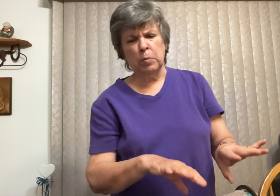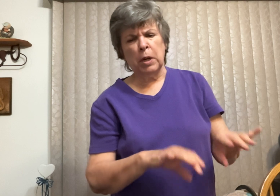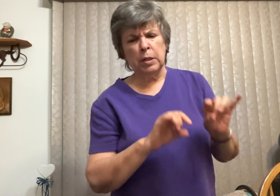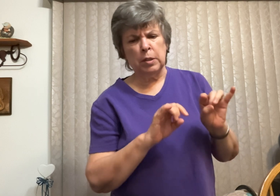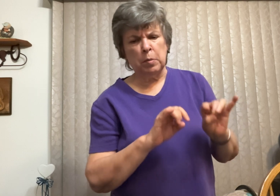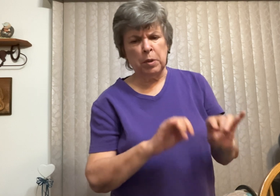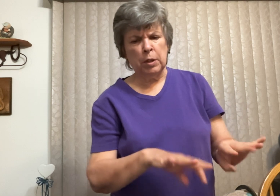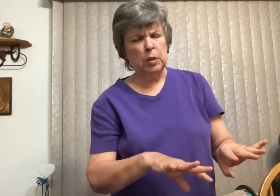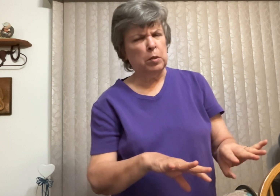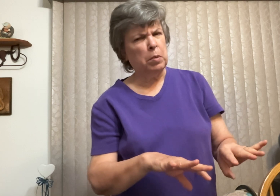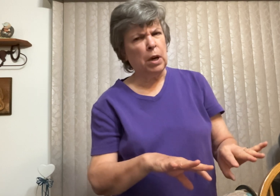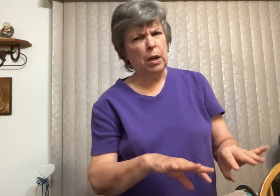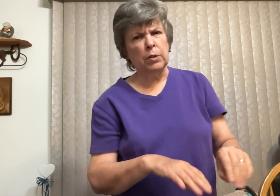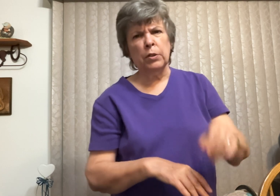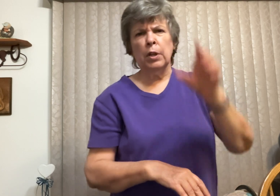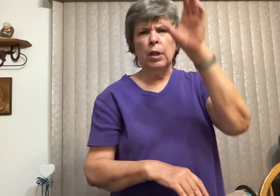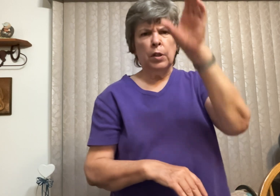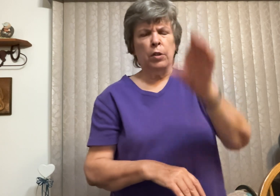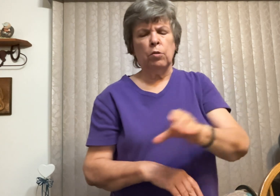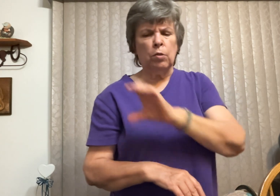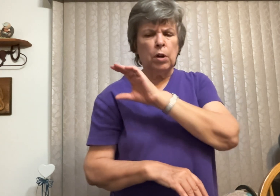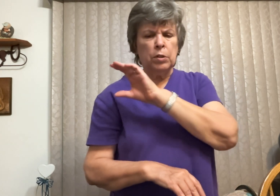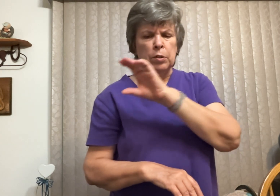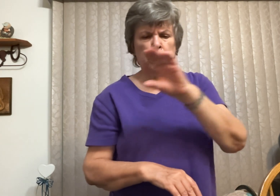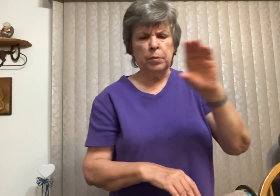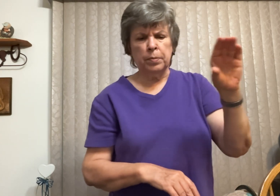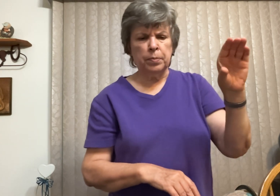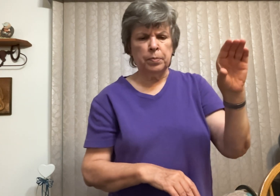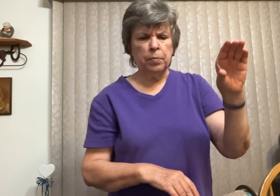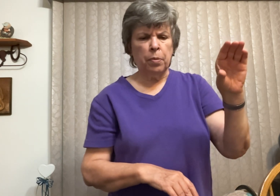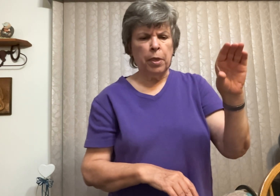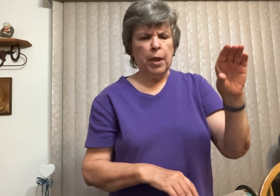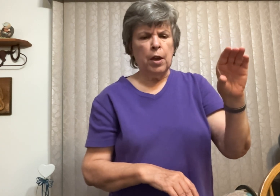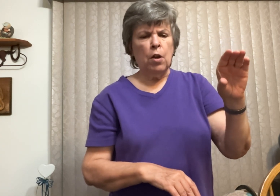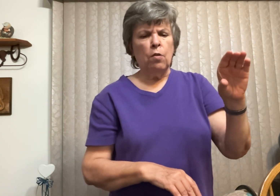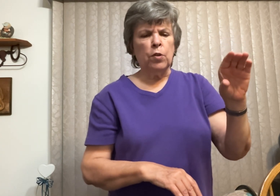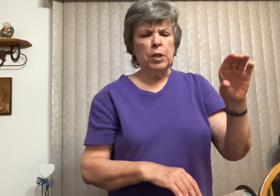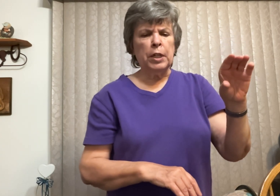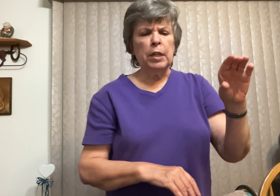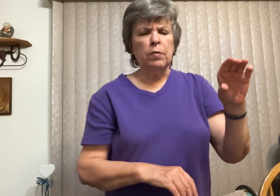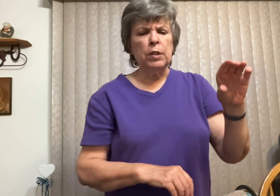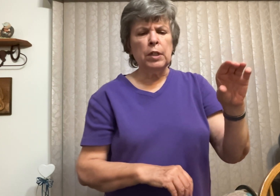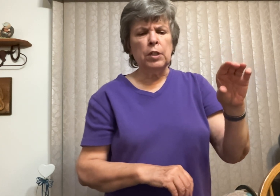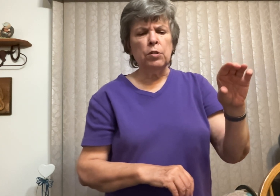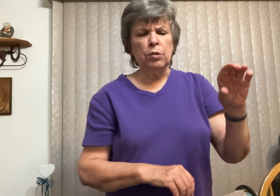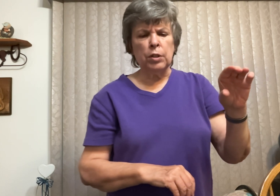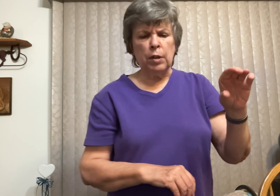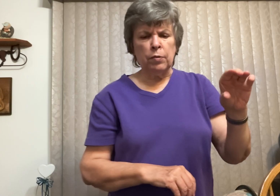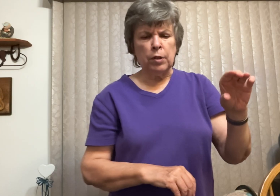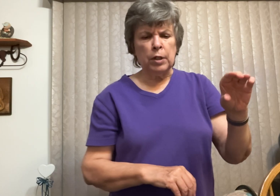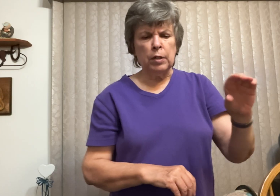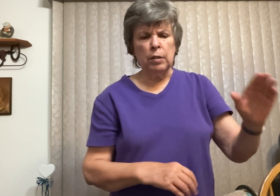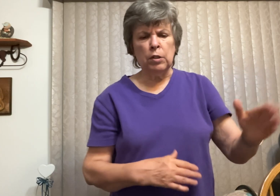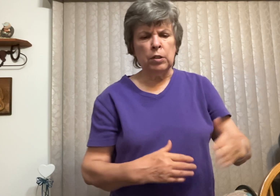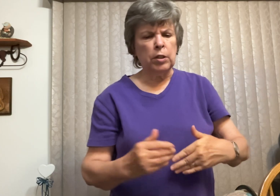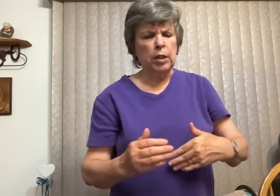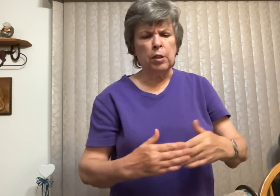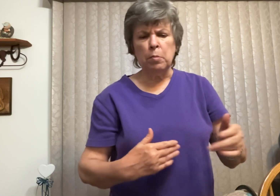despise something. Despise the cross. For even in your suffering, and you could say no